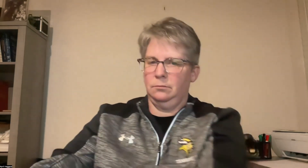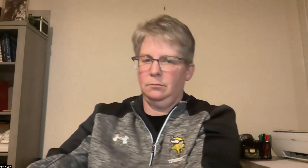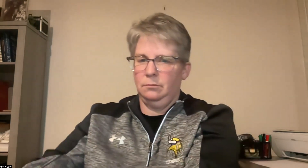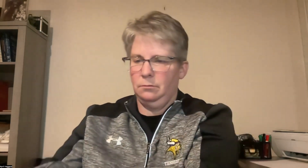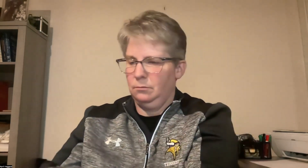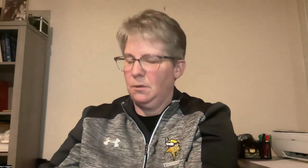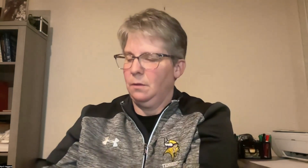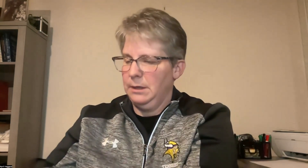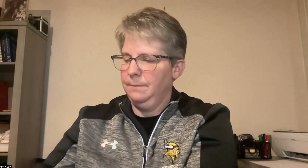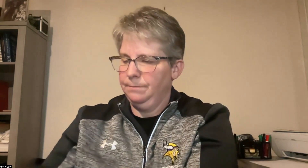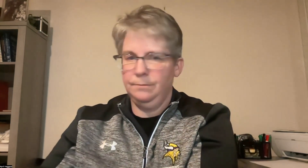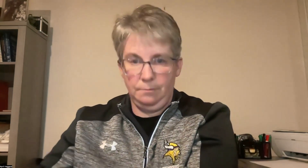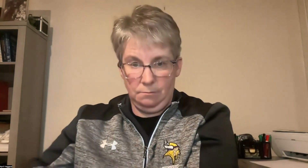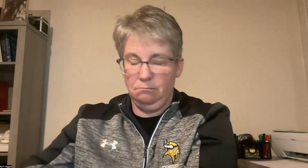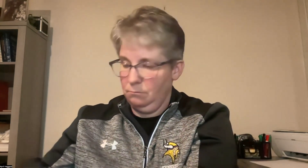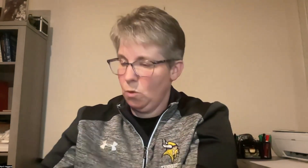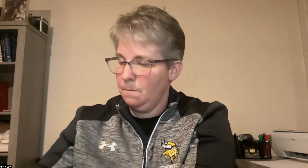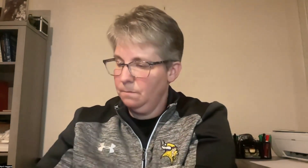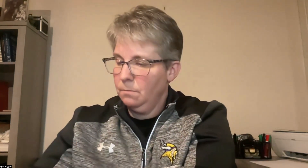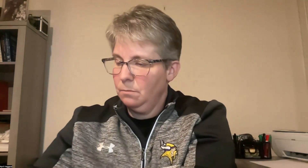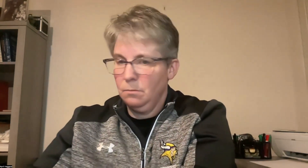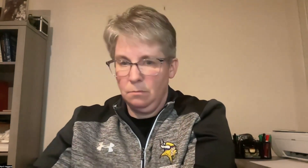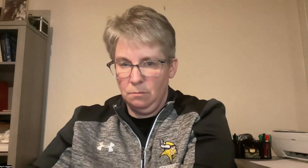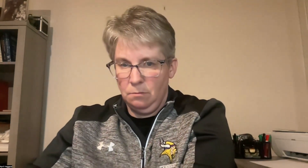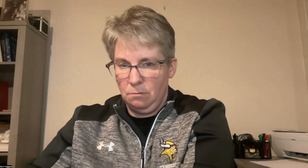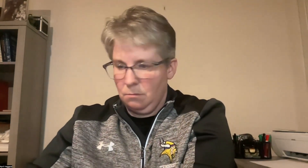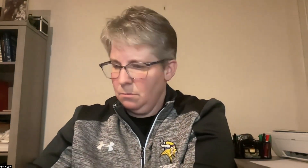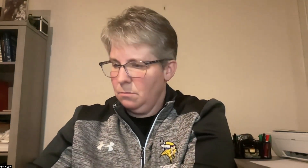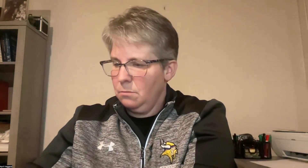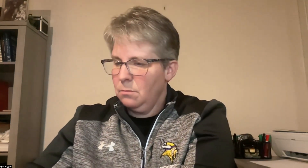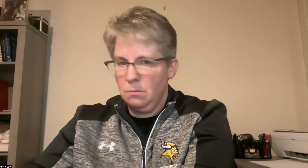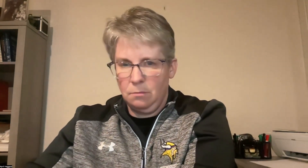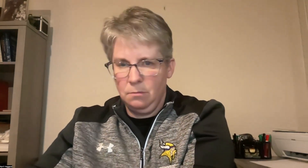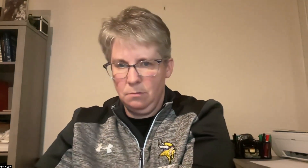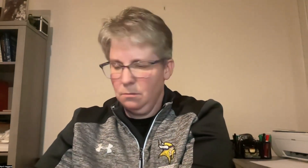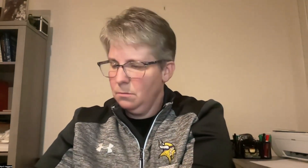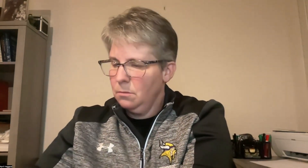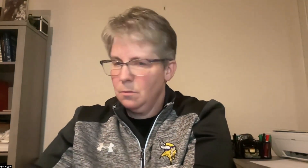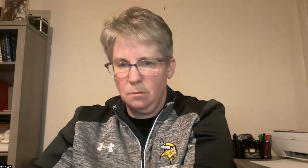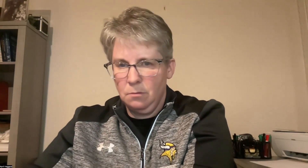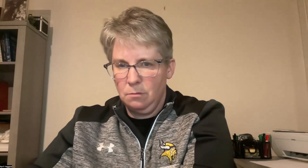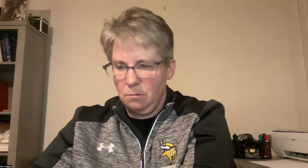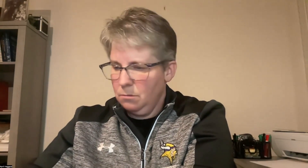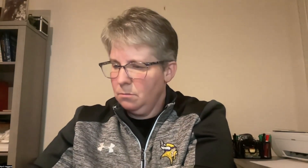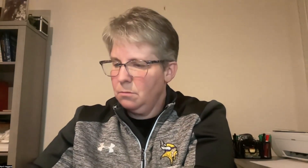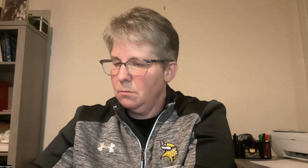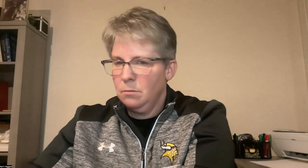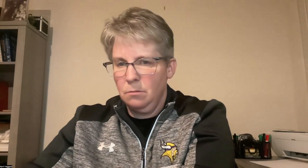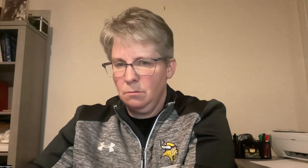And then we should have a theme, or that will be a theme. So I'm really thinking about all of that